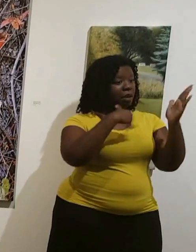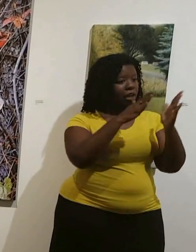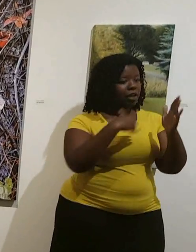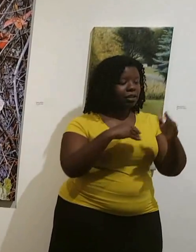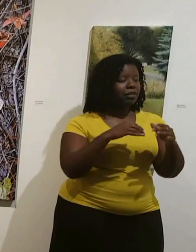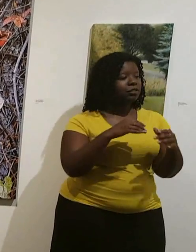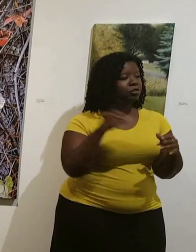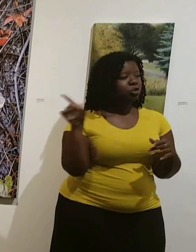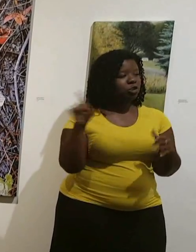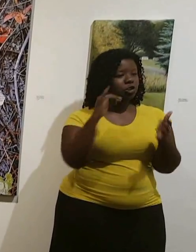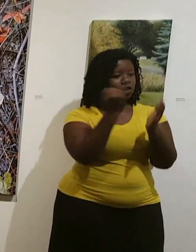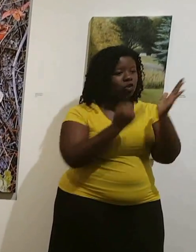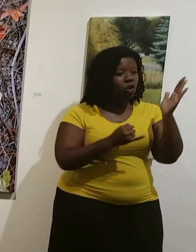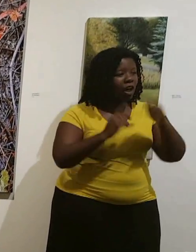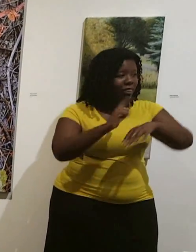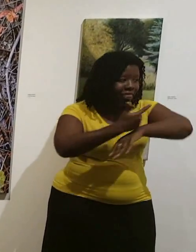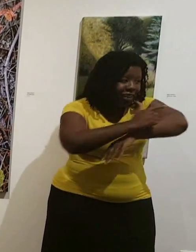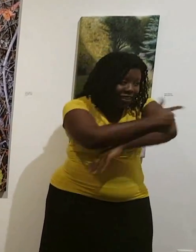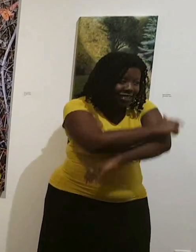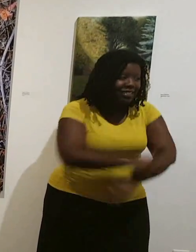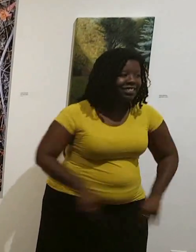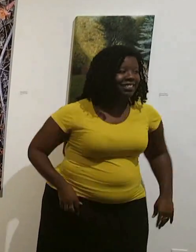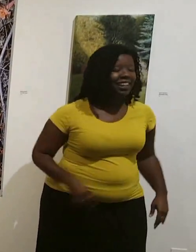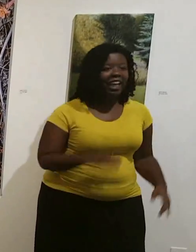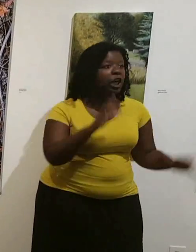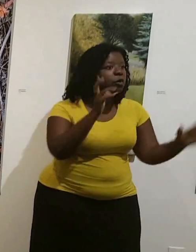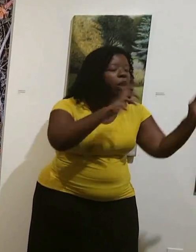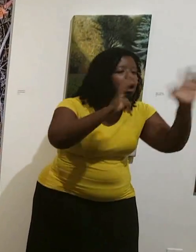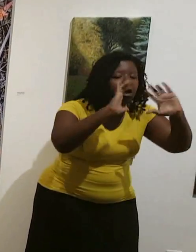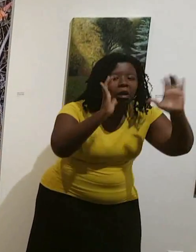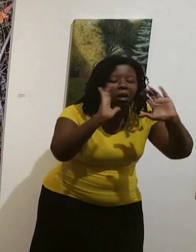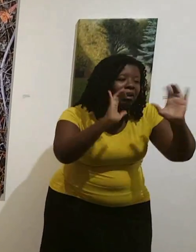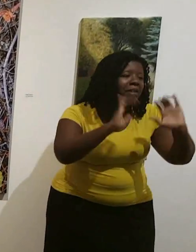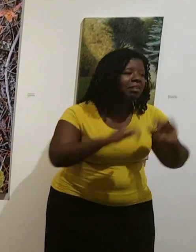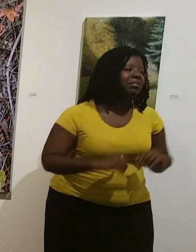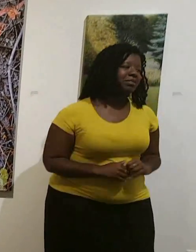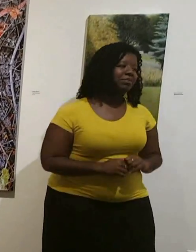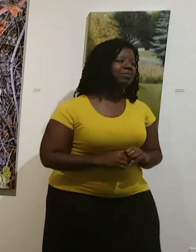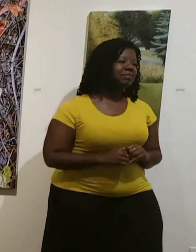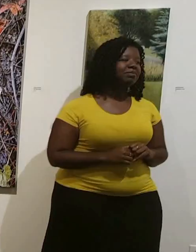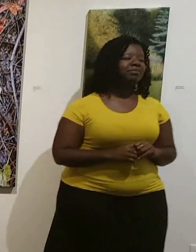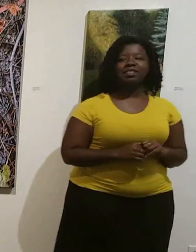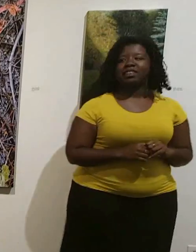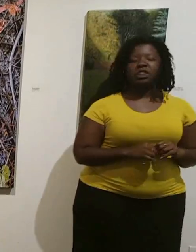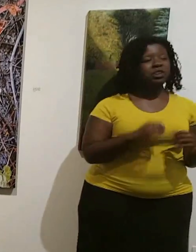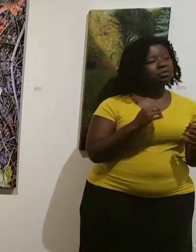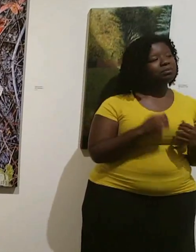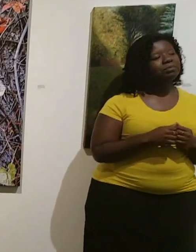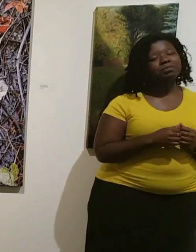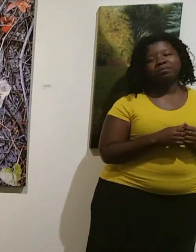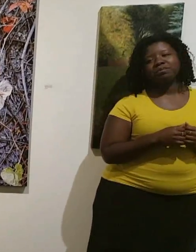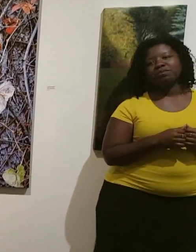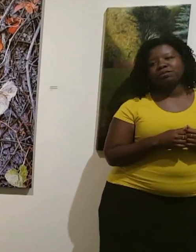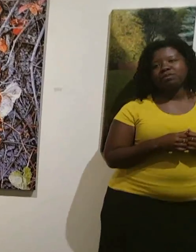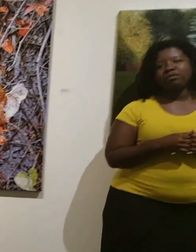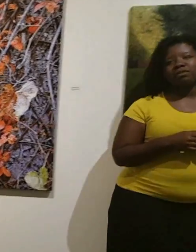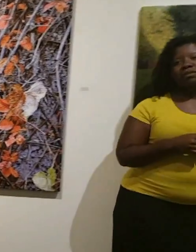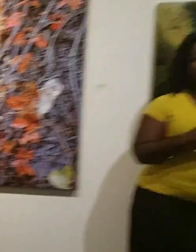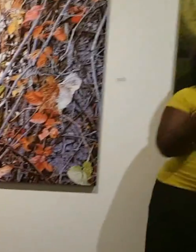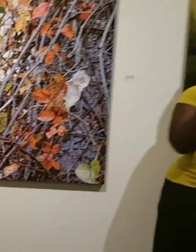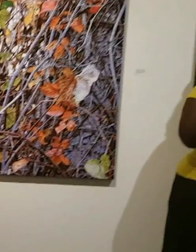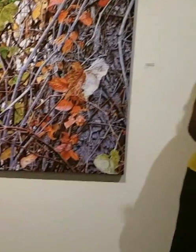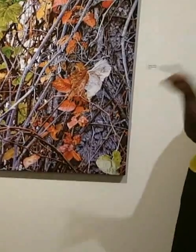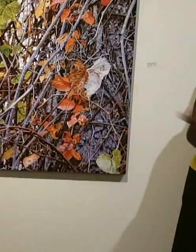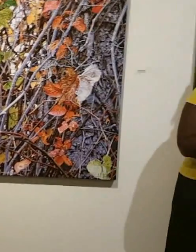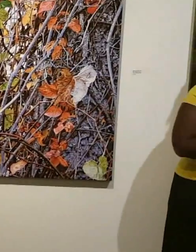haven't looked at this painting close, do that, and then back up and really see the power of it. It's fun. That was exquisite. Any